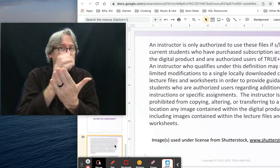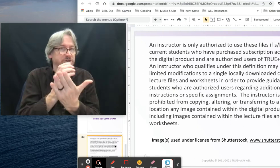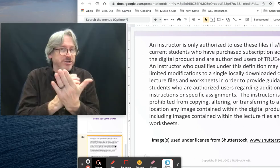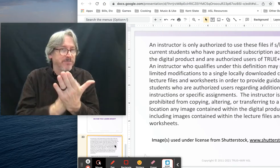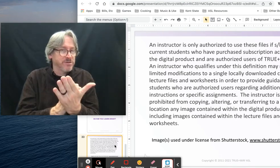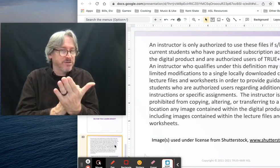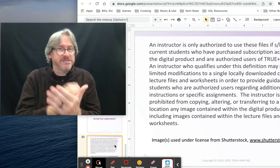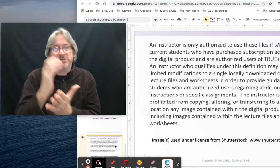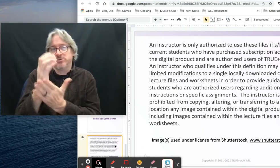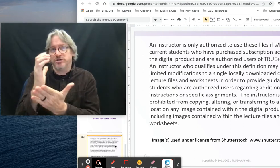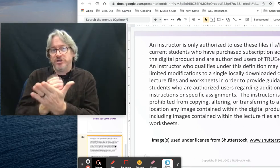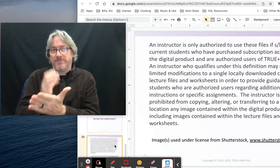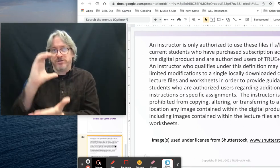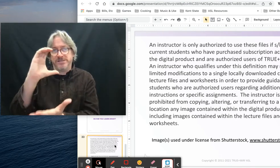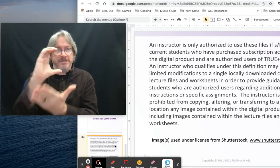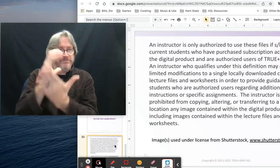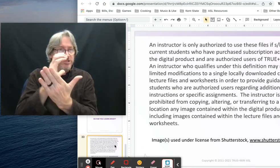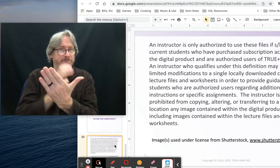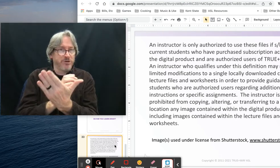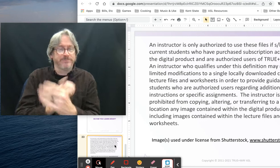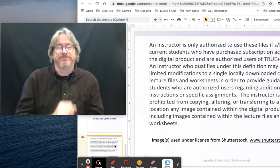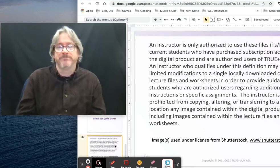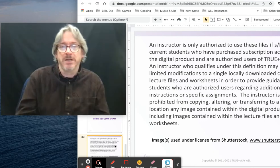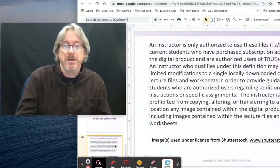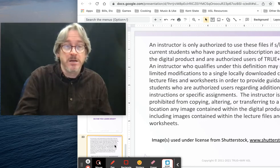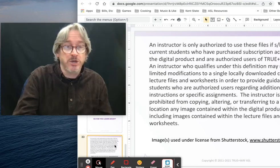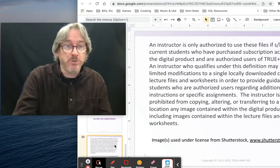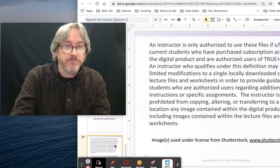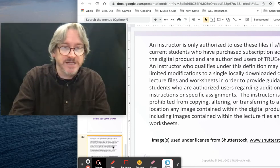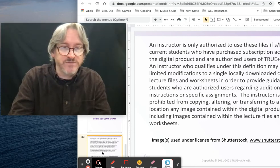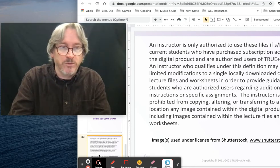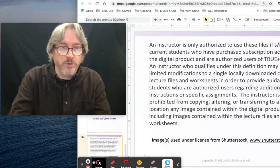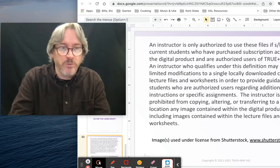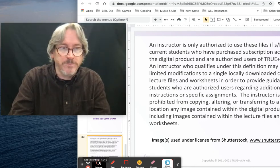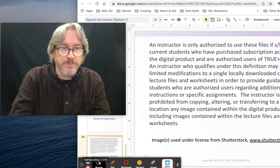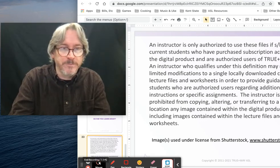contents where the chapters are listed. So chapter C is chapter. Cool. That's 4.1.